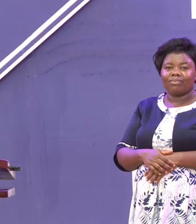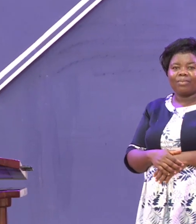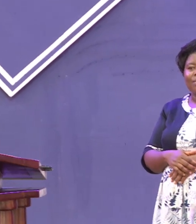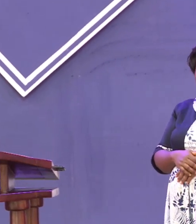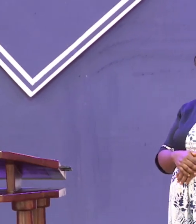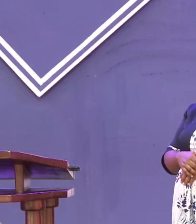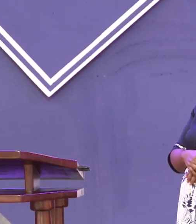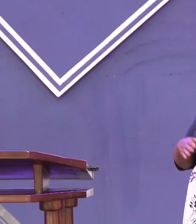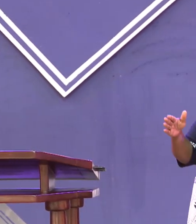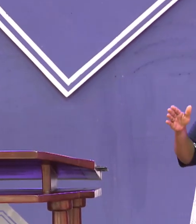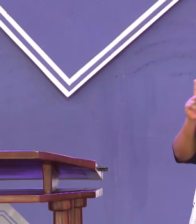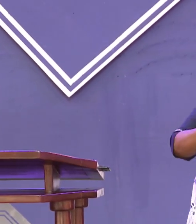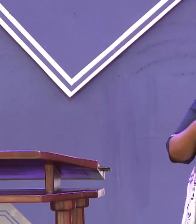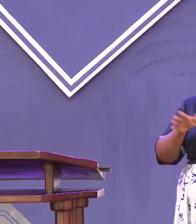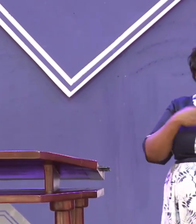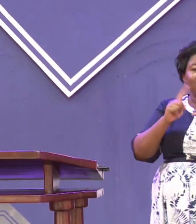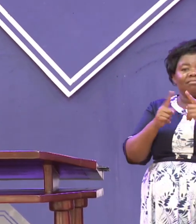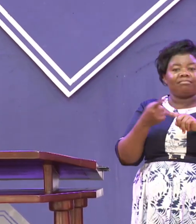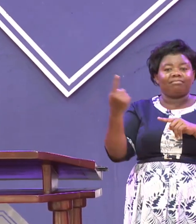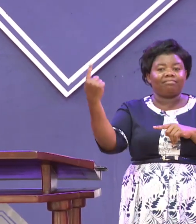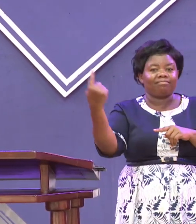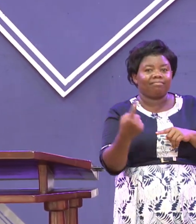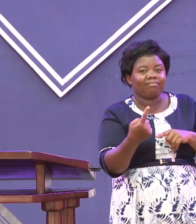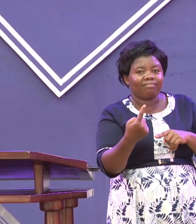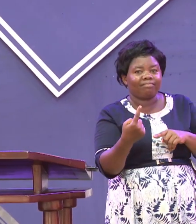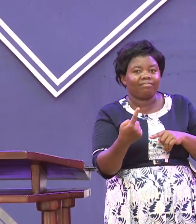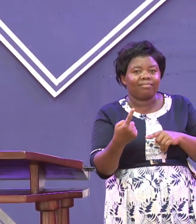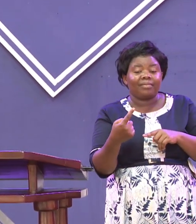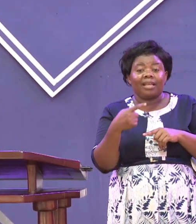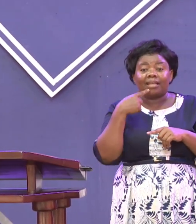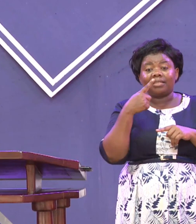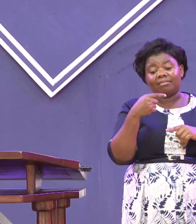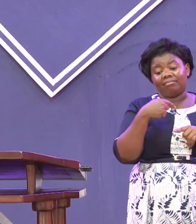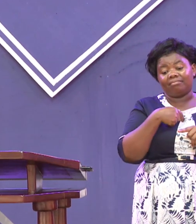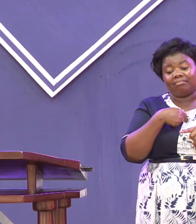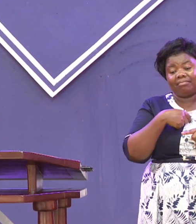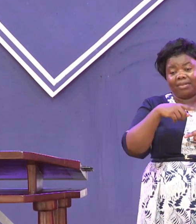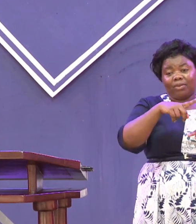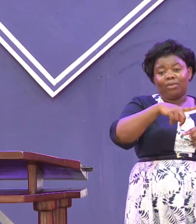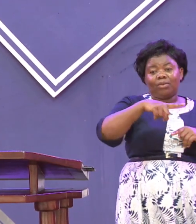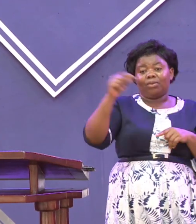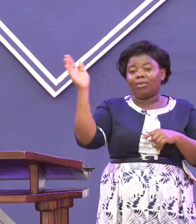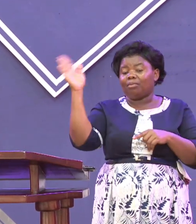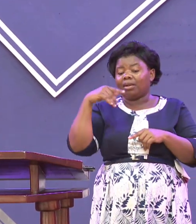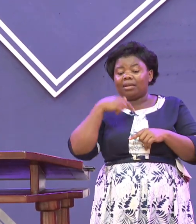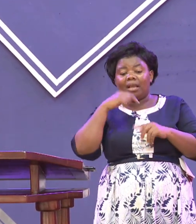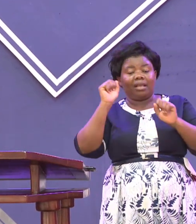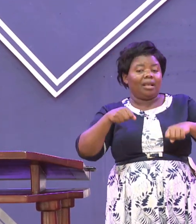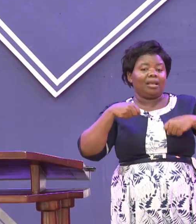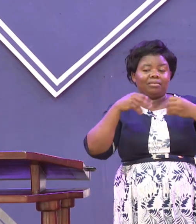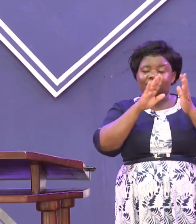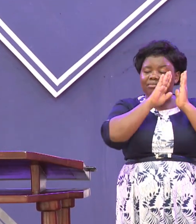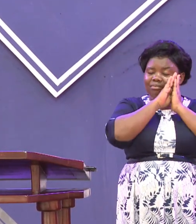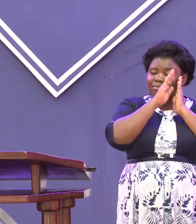munange bwe yajja. When my other friend came. Nemugamba tugende sisula. I told him, let us go, I'm